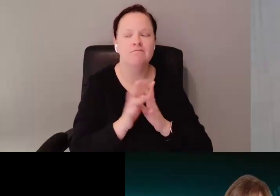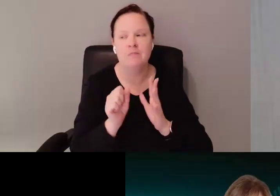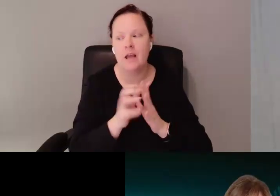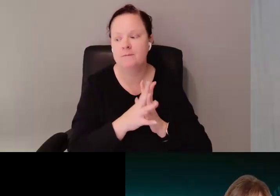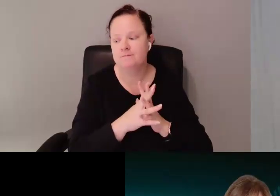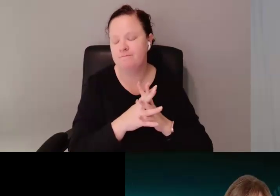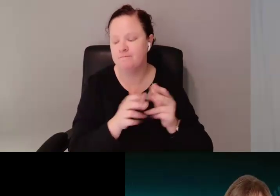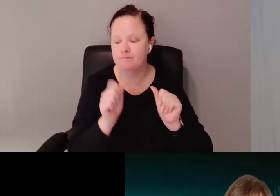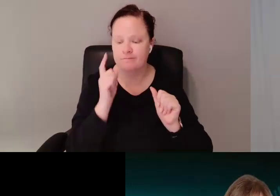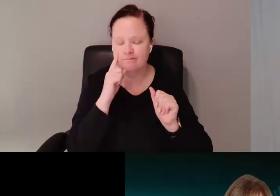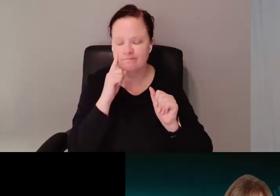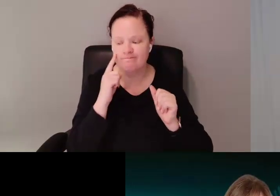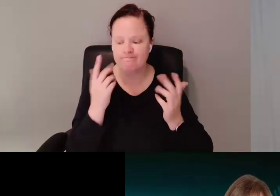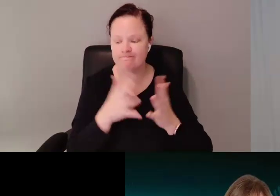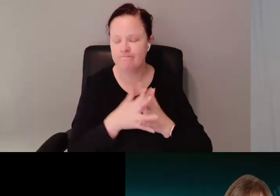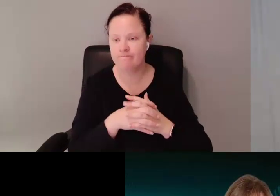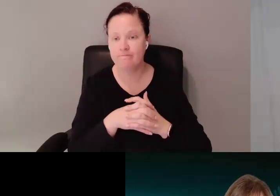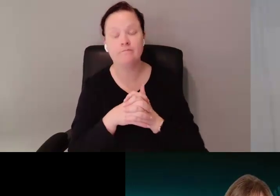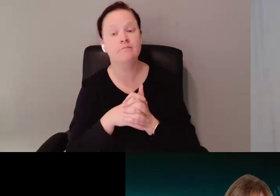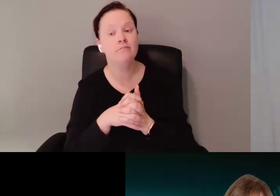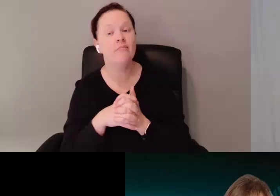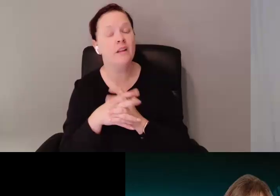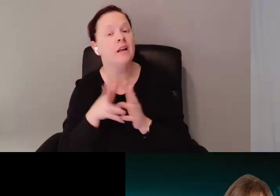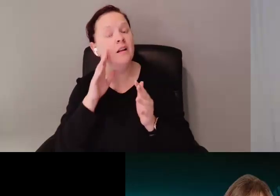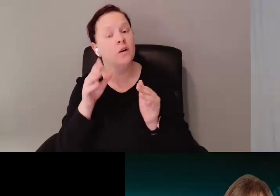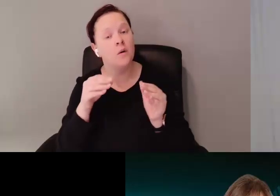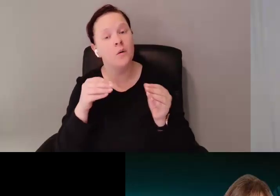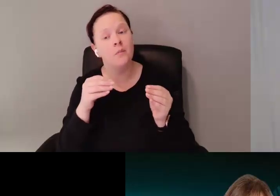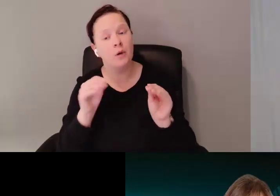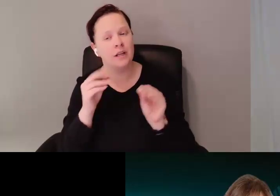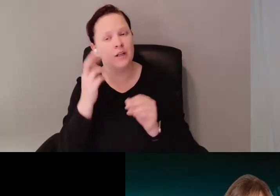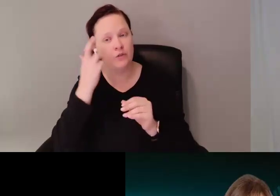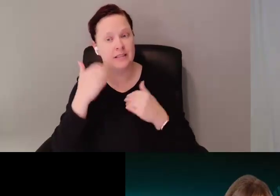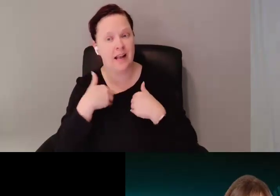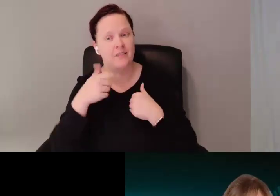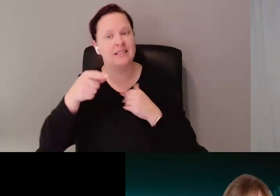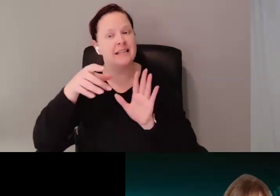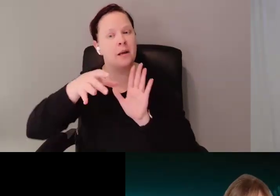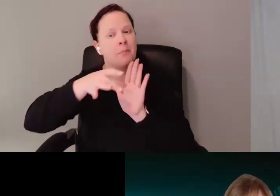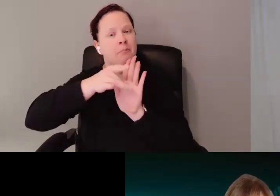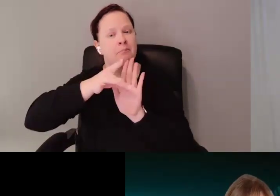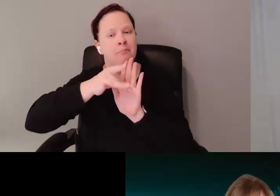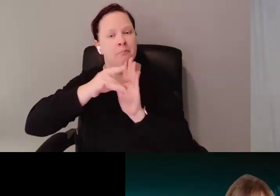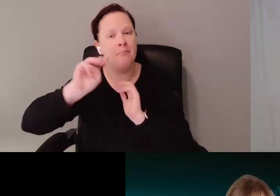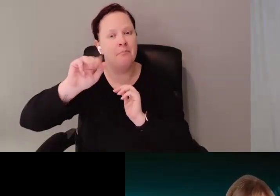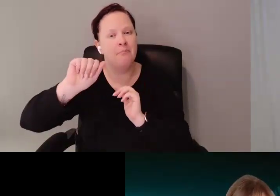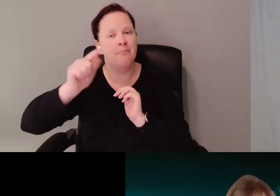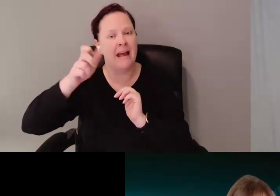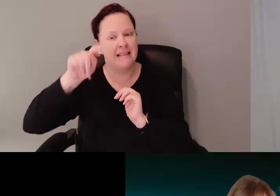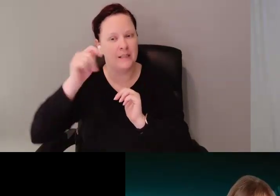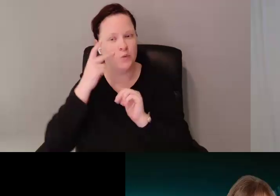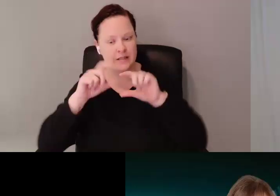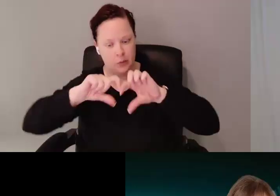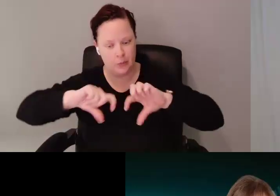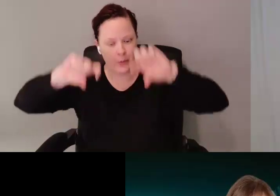so I'm trying to think. The marketing part. So the reason I have this magnet right here, and then people are coming to